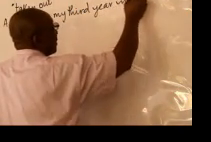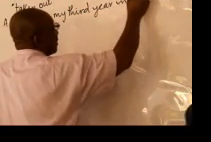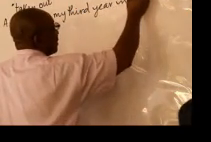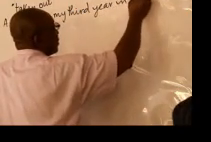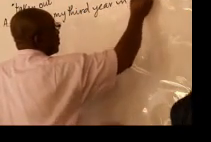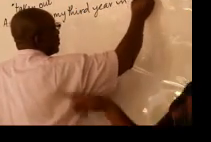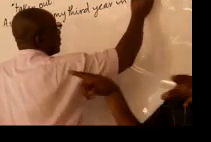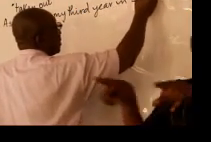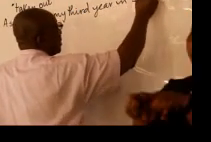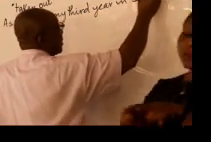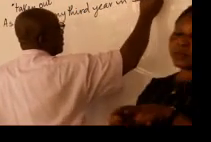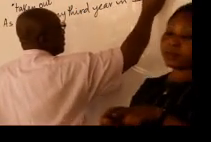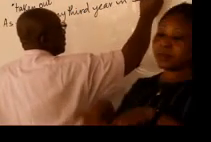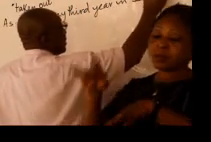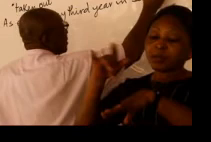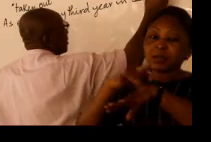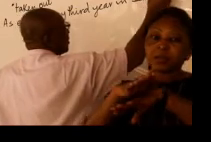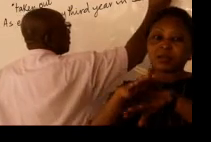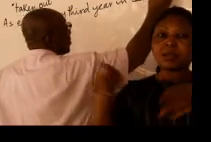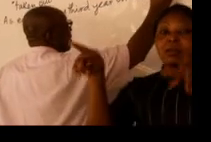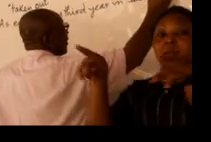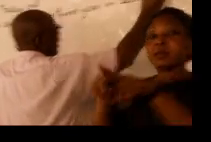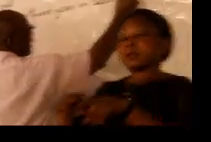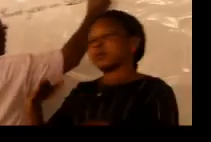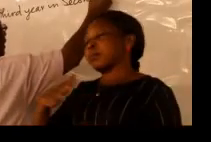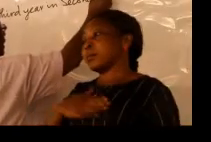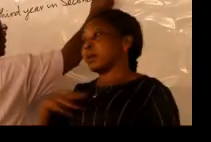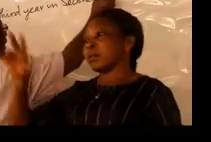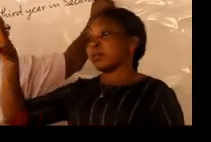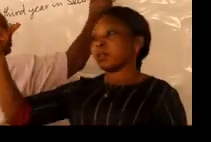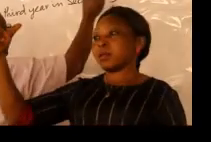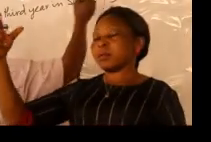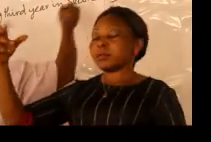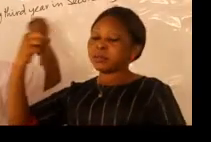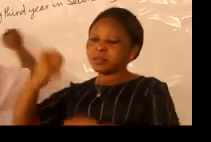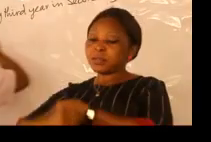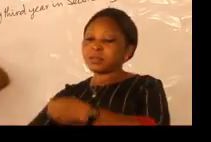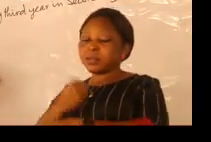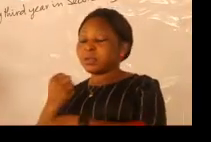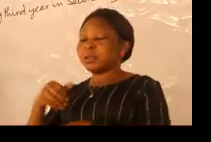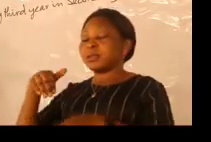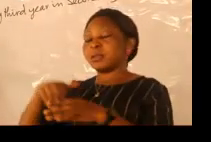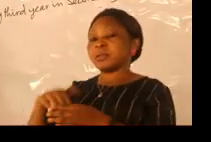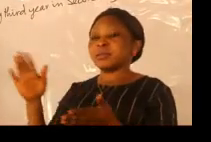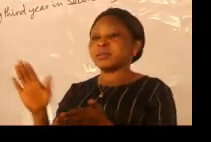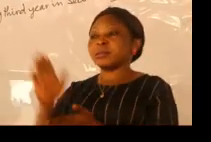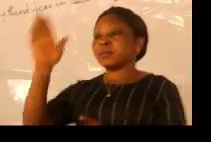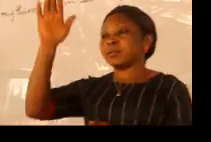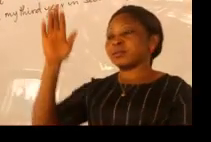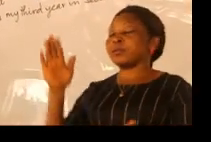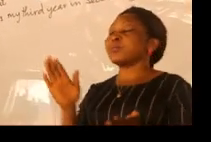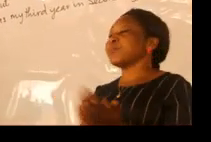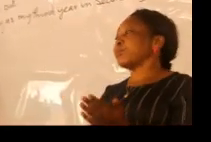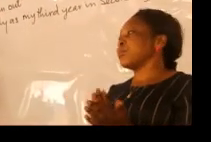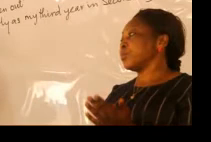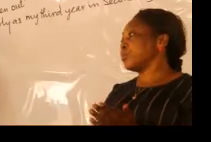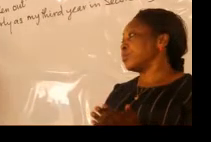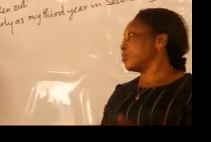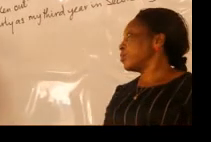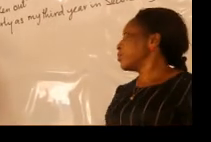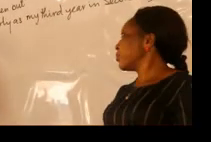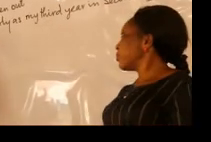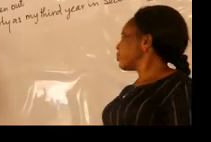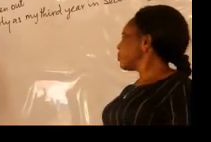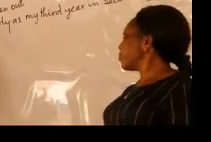secondary school, as early as my 3rd year in secondary school,